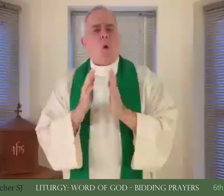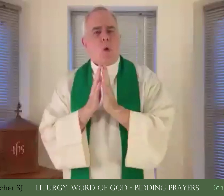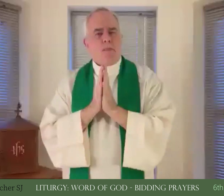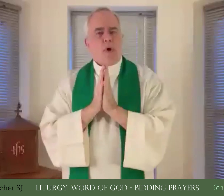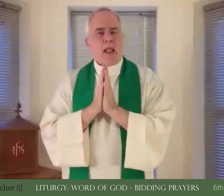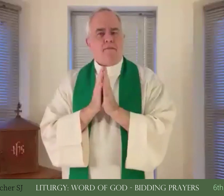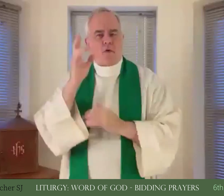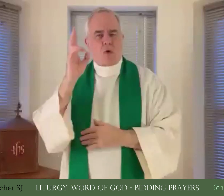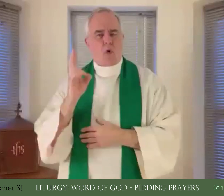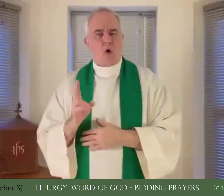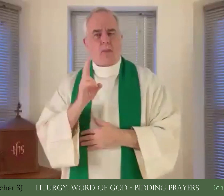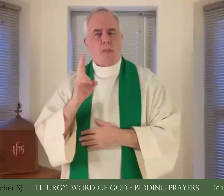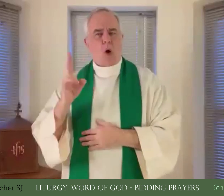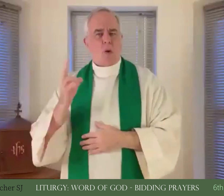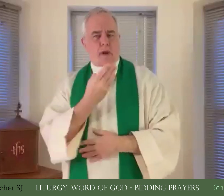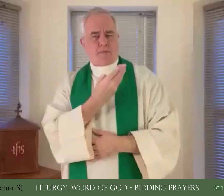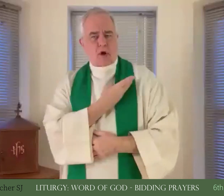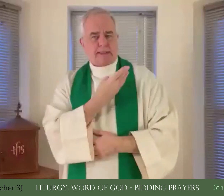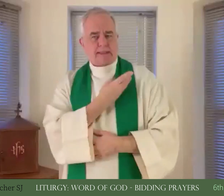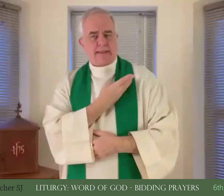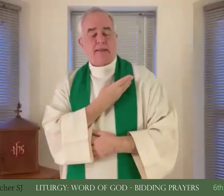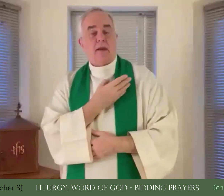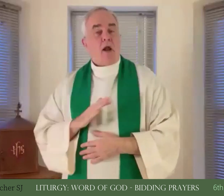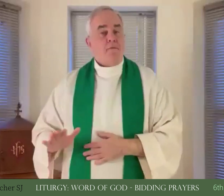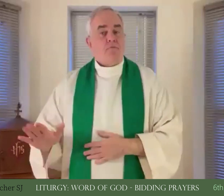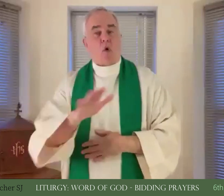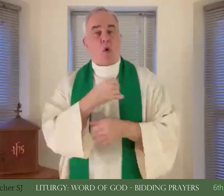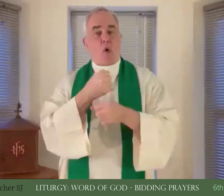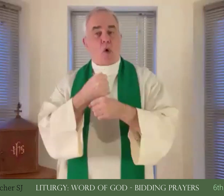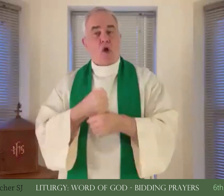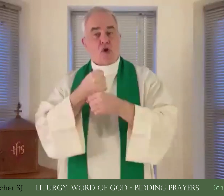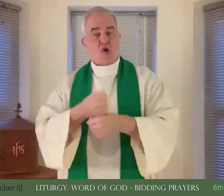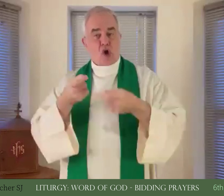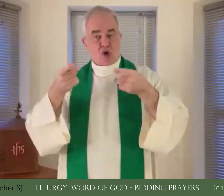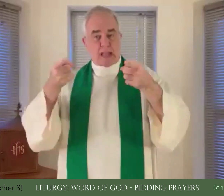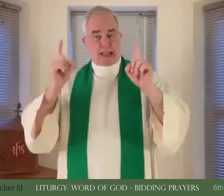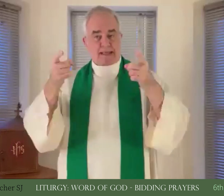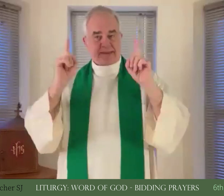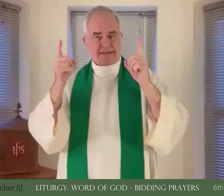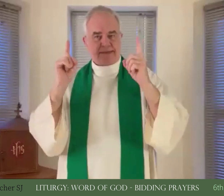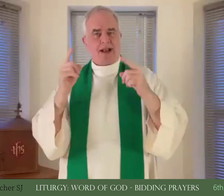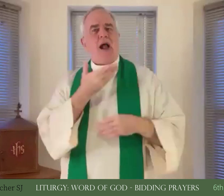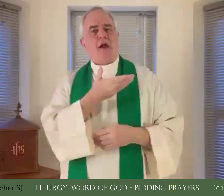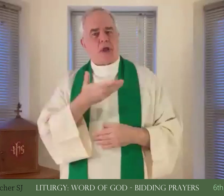We pray for Pope Francis, for all church leaders, that